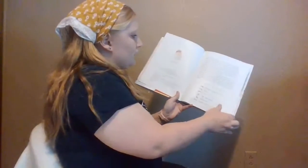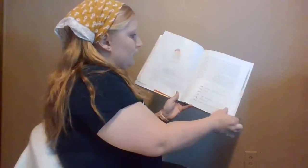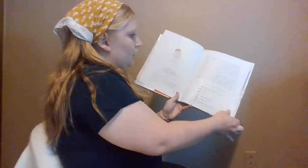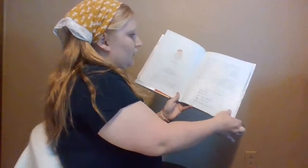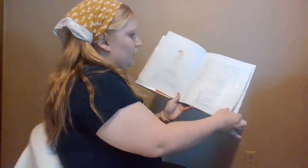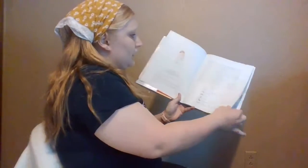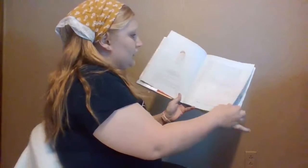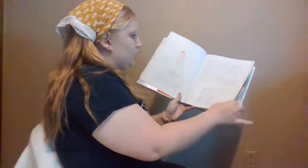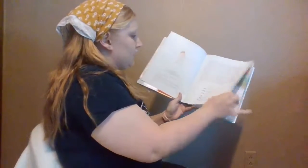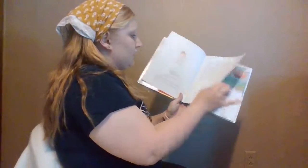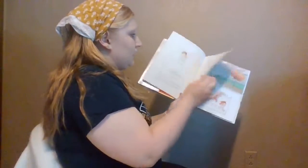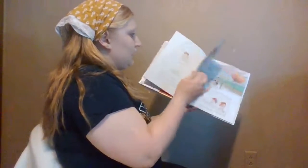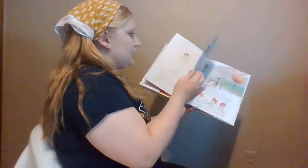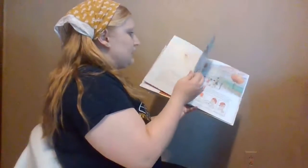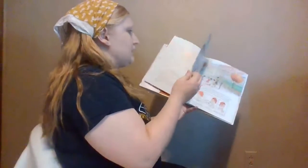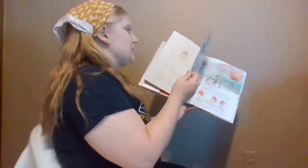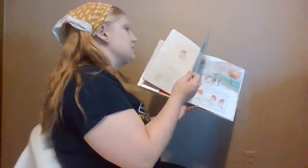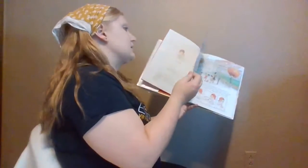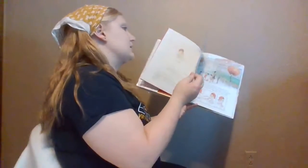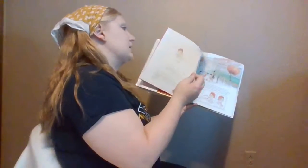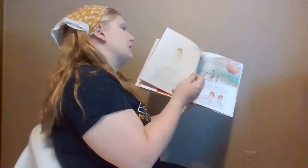So let's get started.